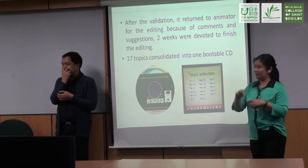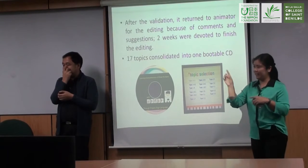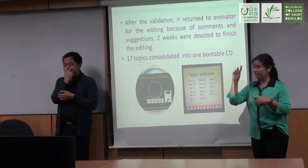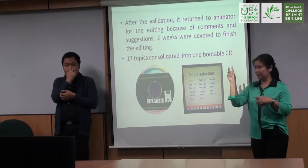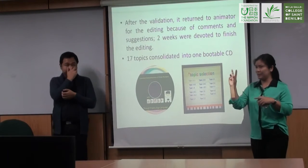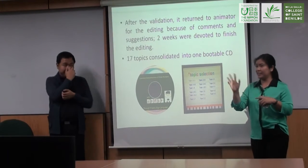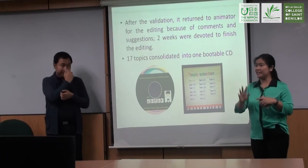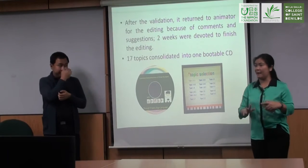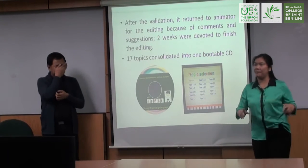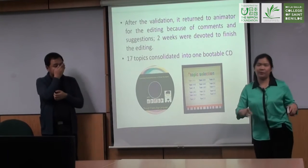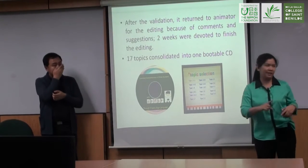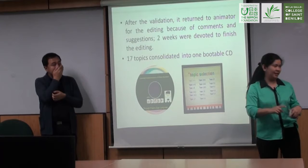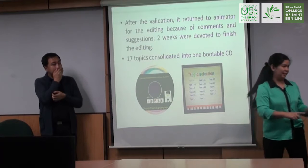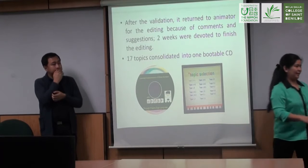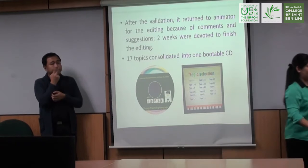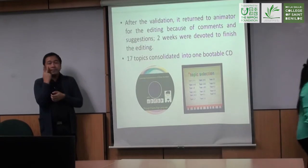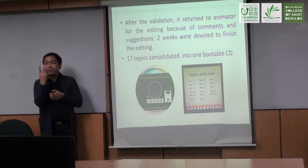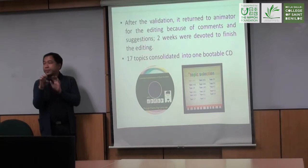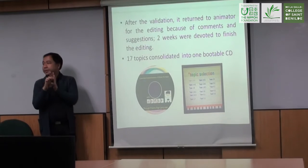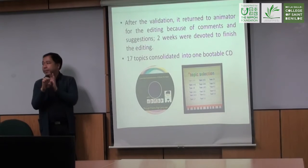Okay, if you see the sample,